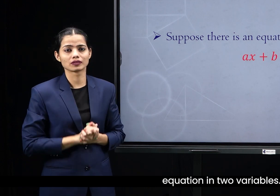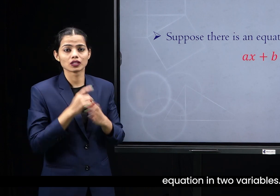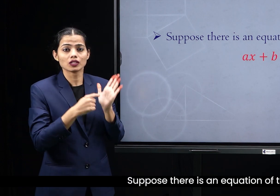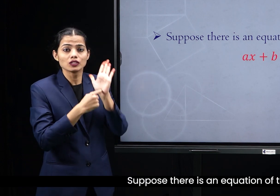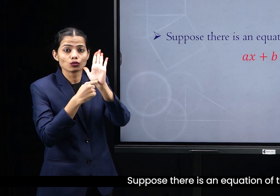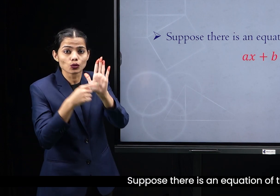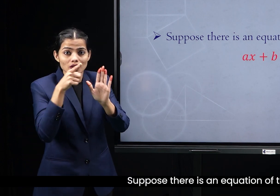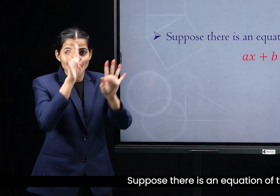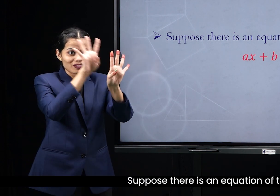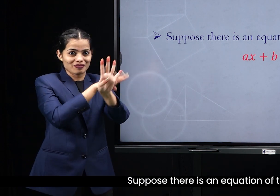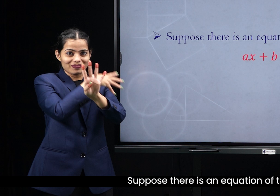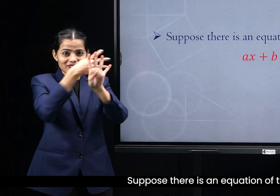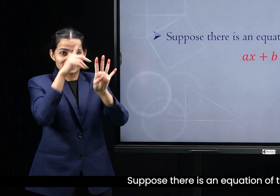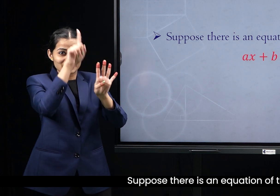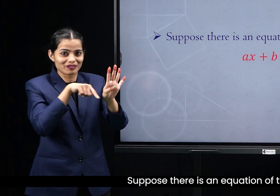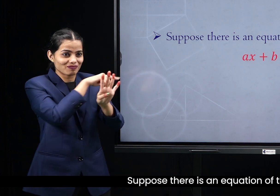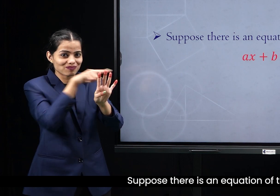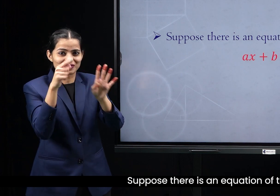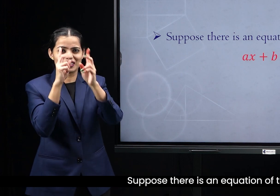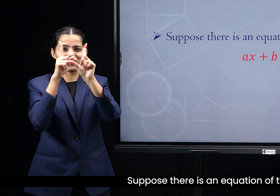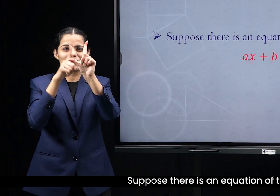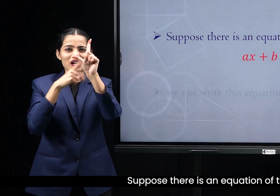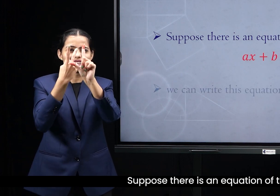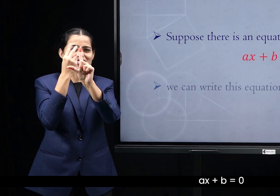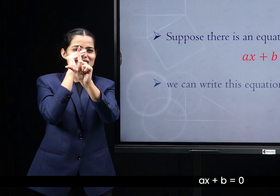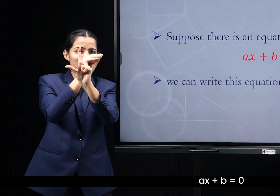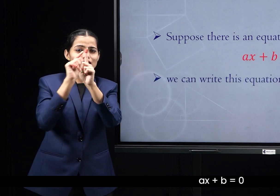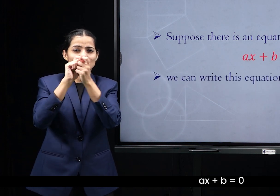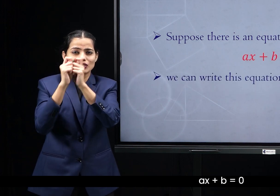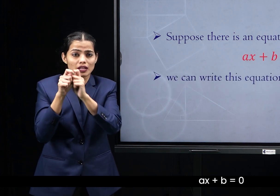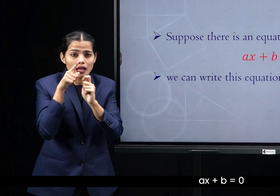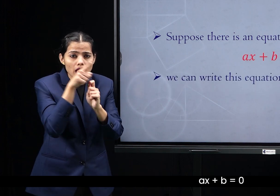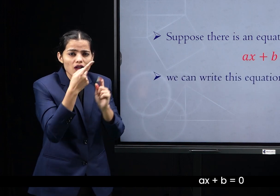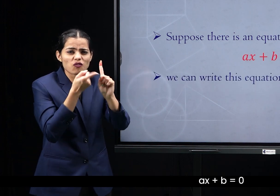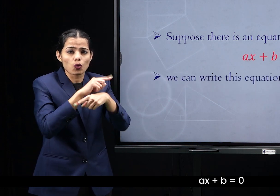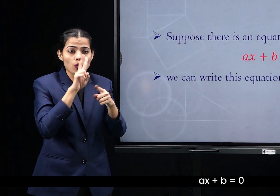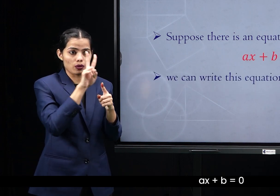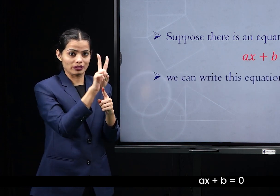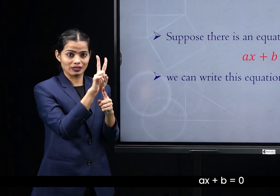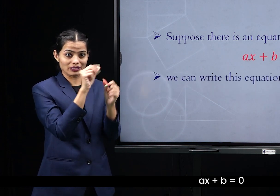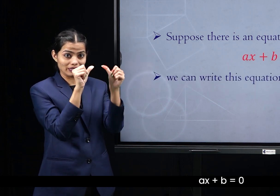Suppose, there is an equation of the form ax plus b is equal to 0.